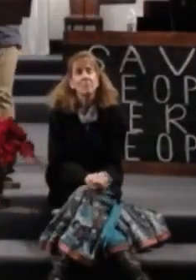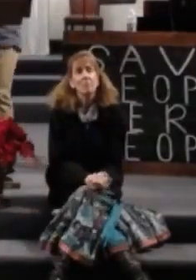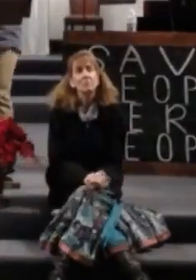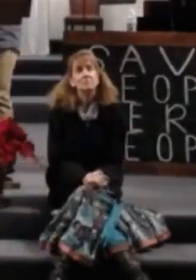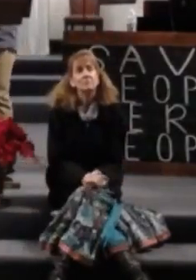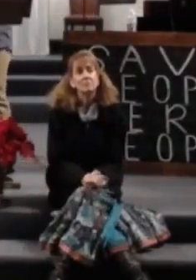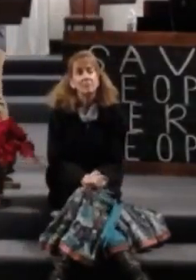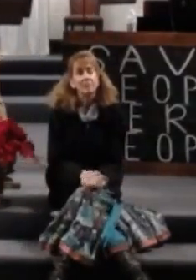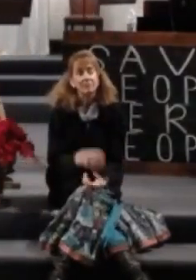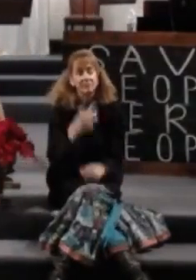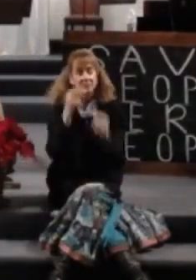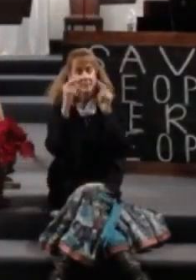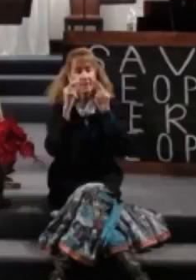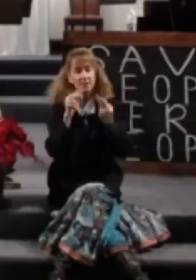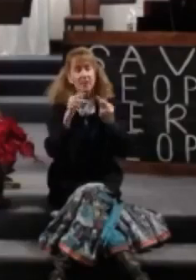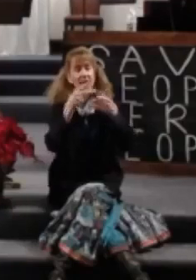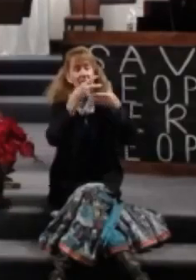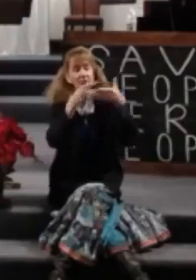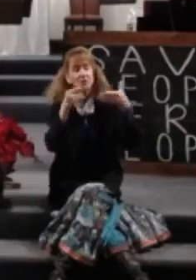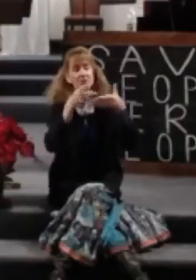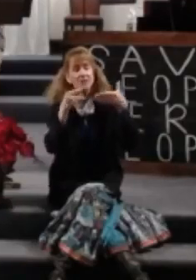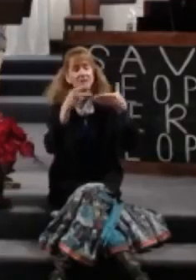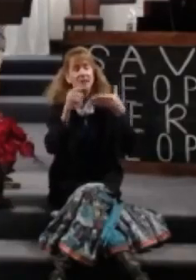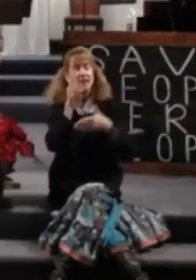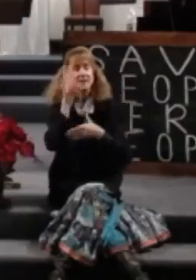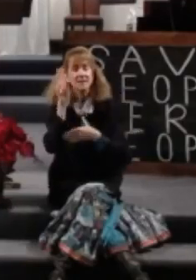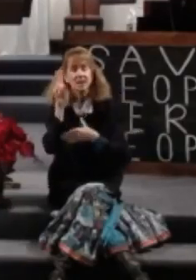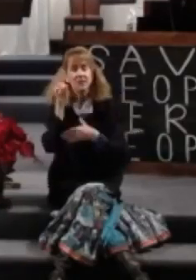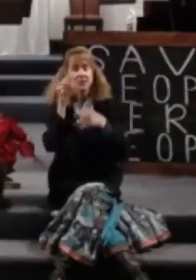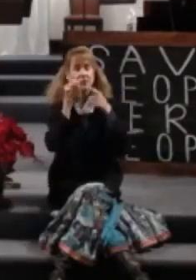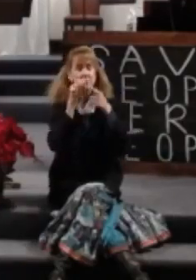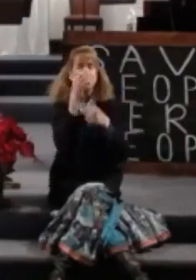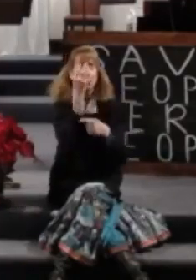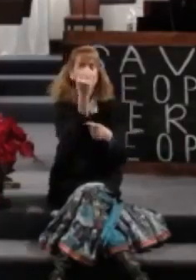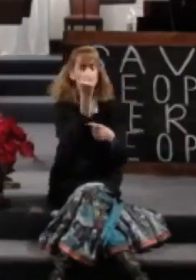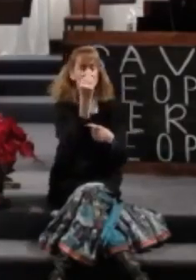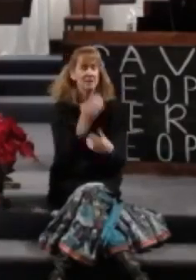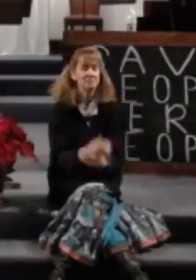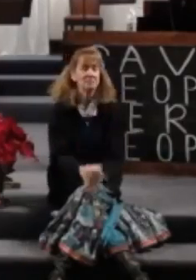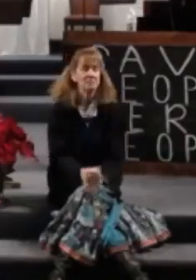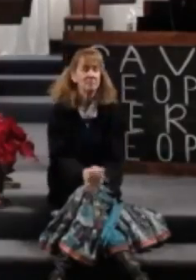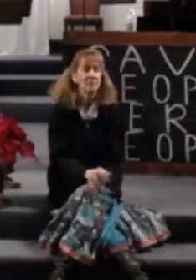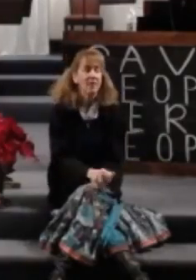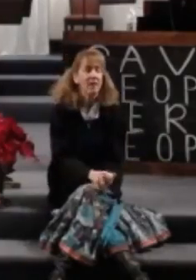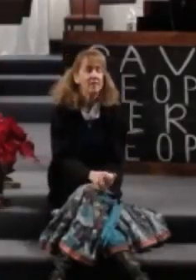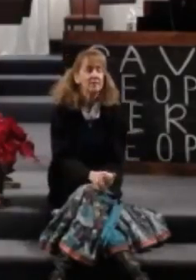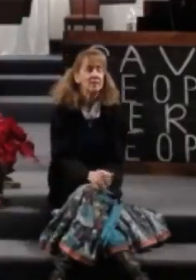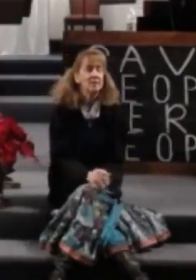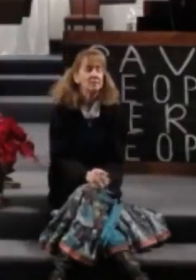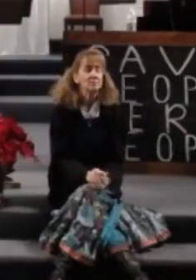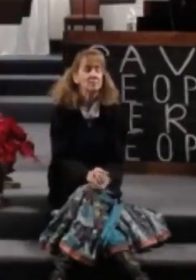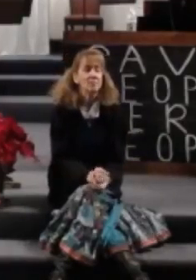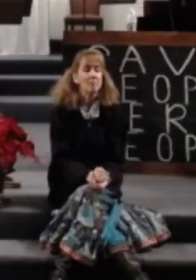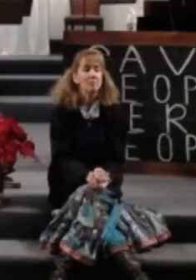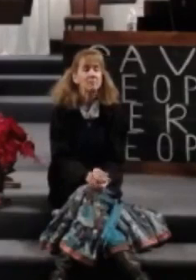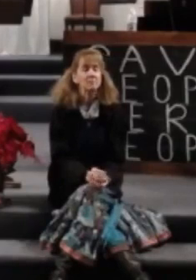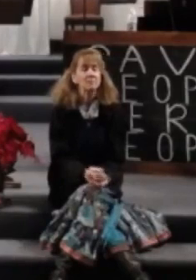We're going to look at verses 7 through 14. Hebrews 5, 7 through